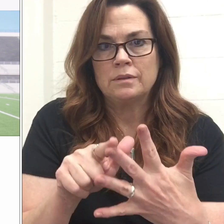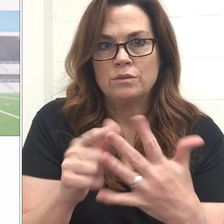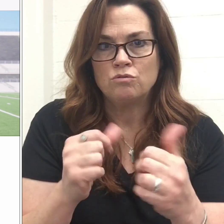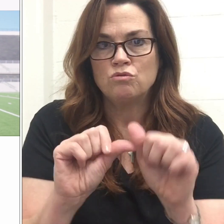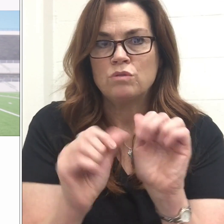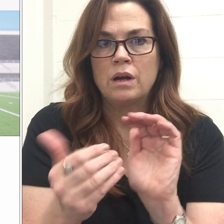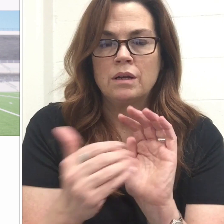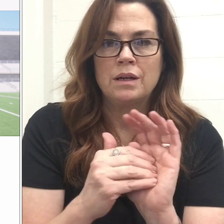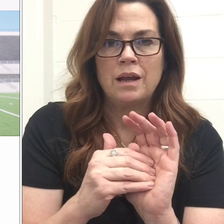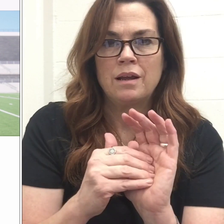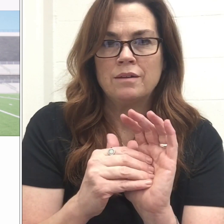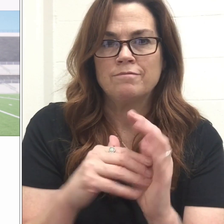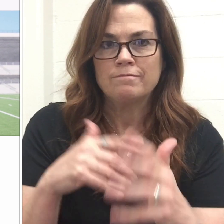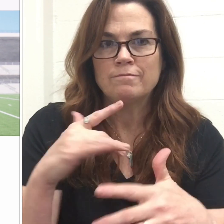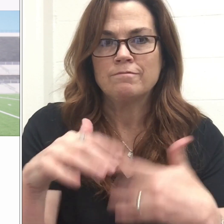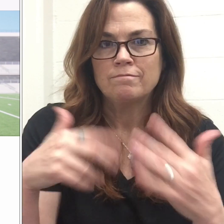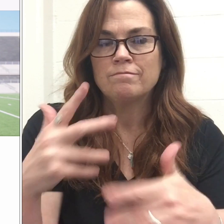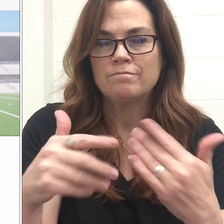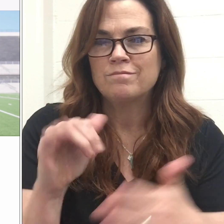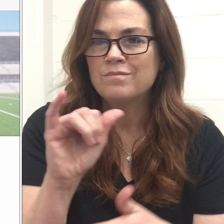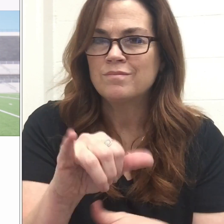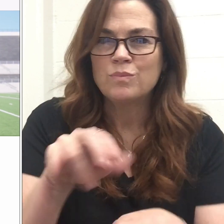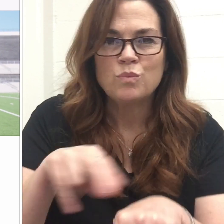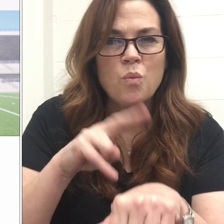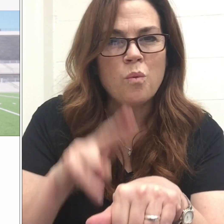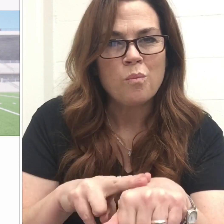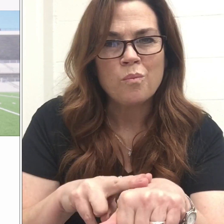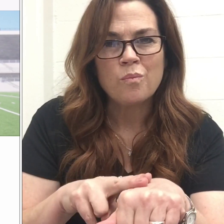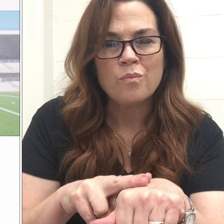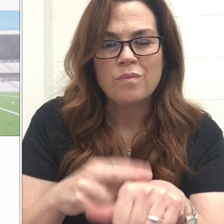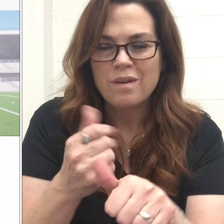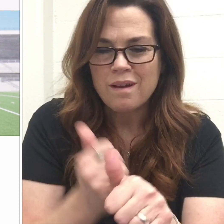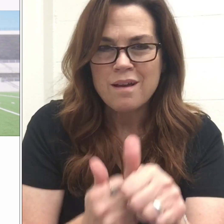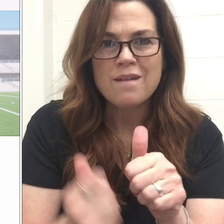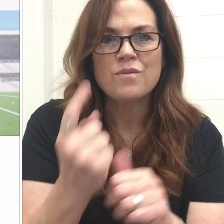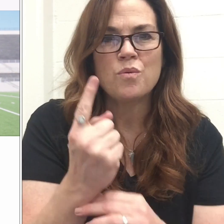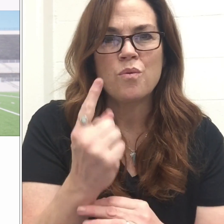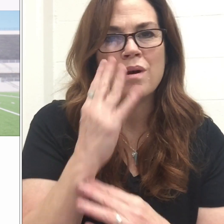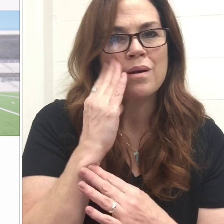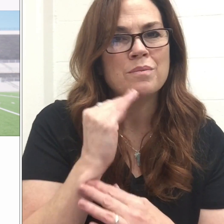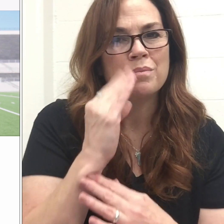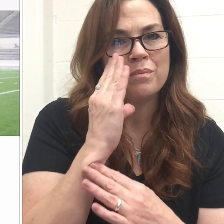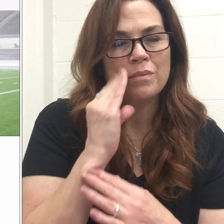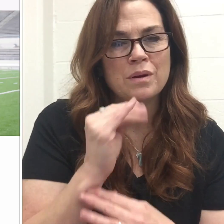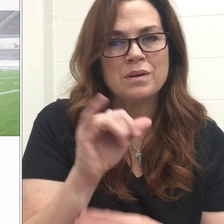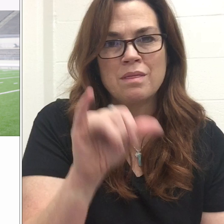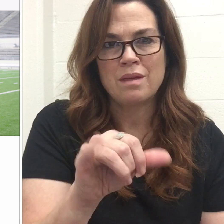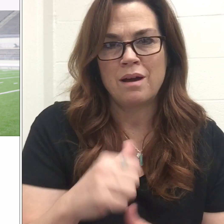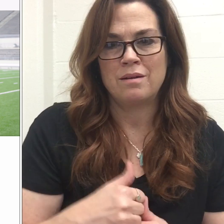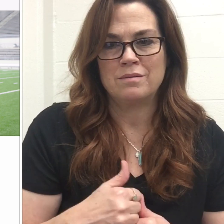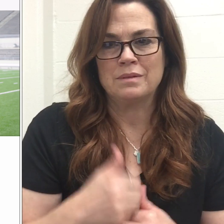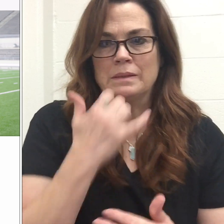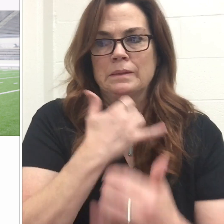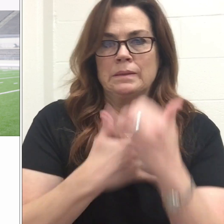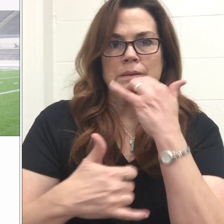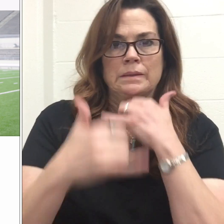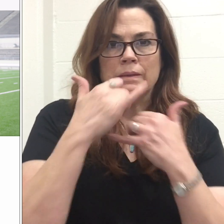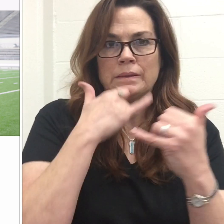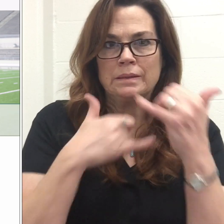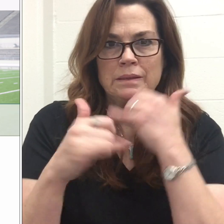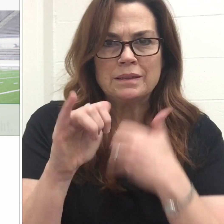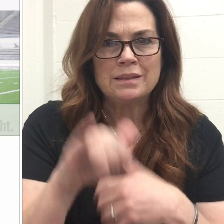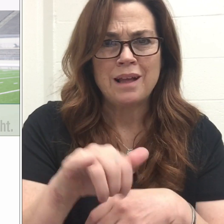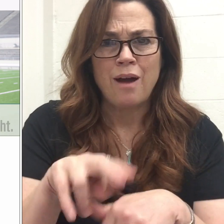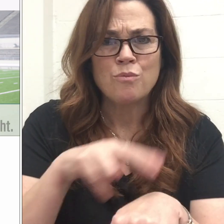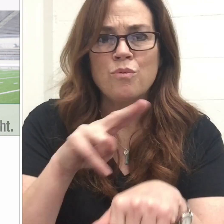This is just a part of the human experience. Getting things wrong is a part of the process